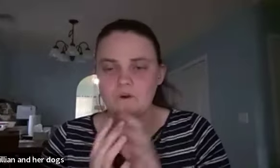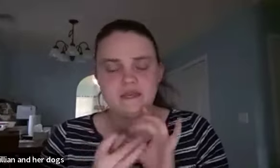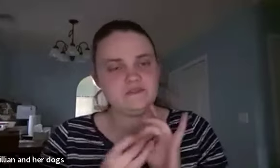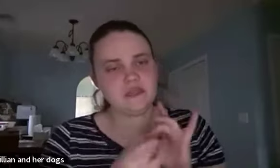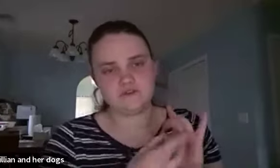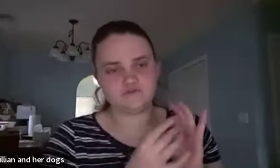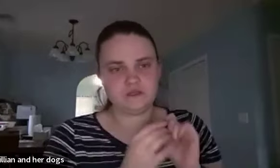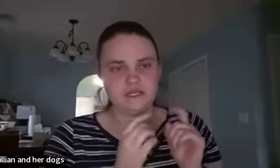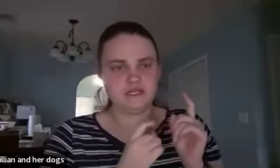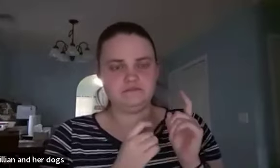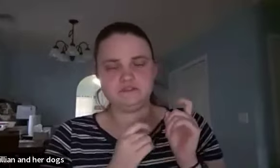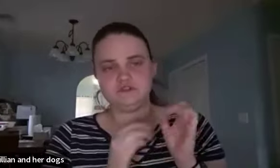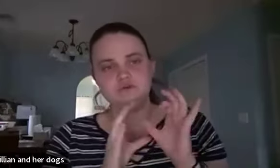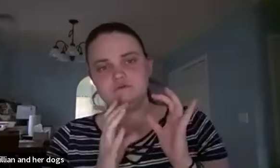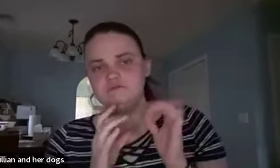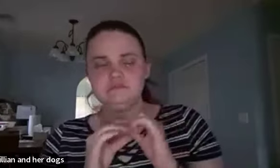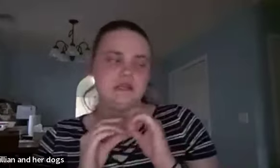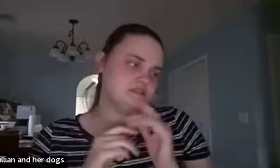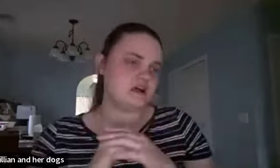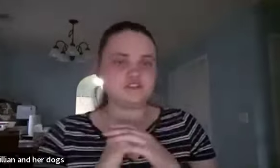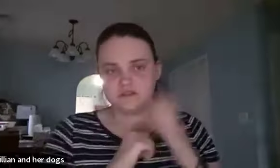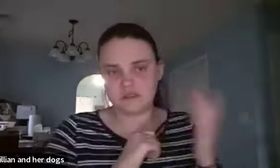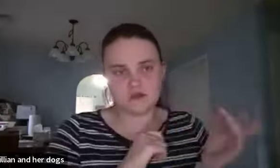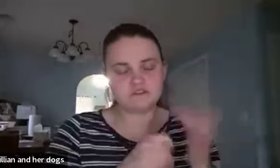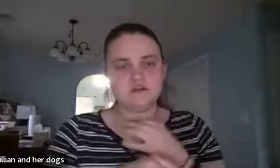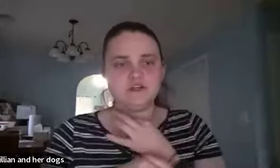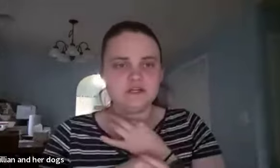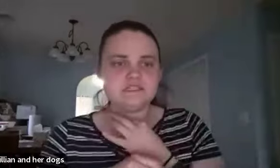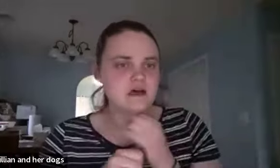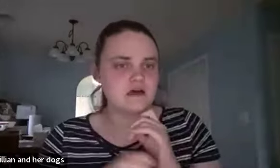Or anything else related to tonight's class or anything else that you're curious of?